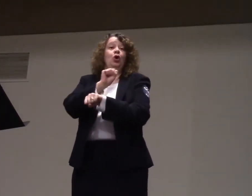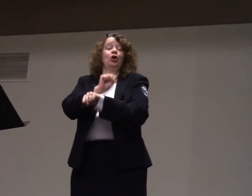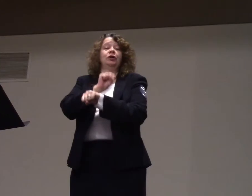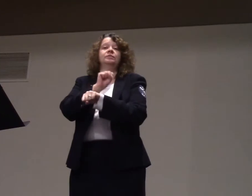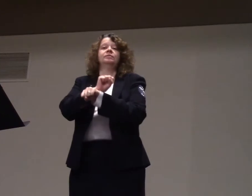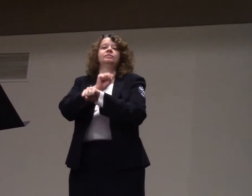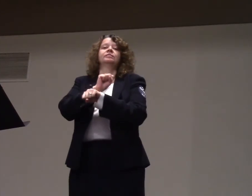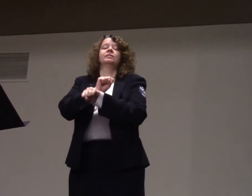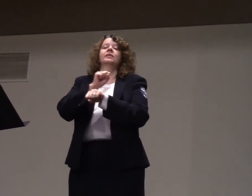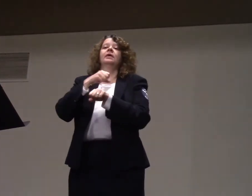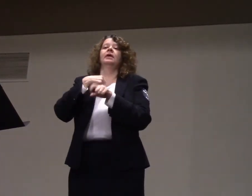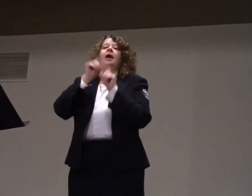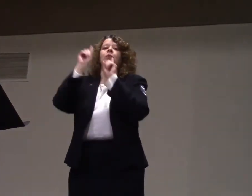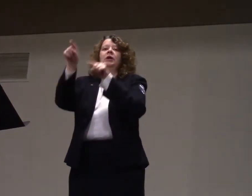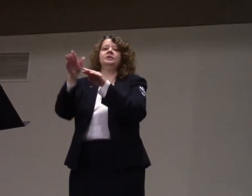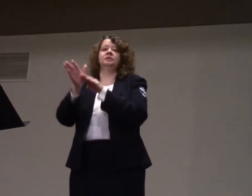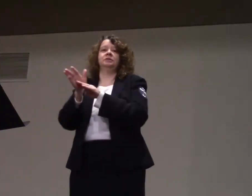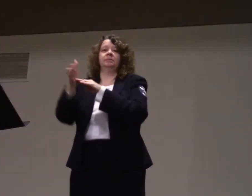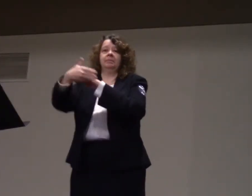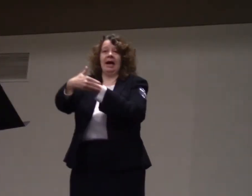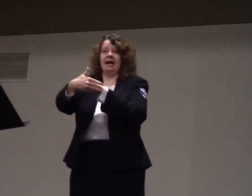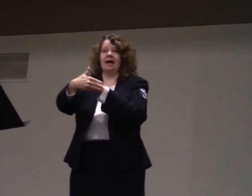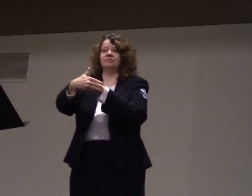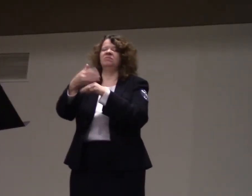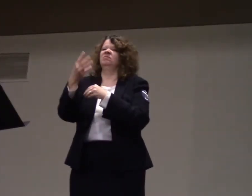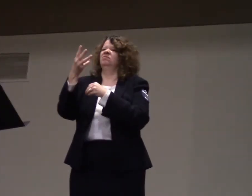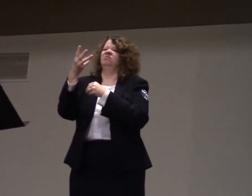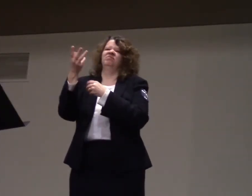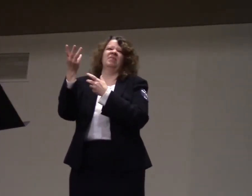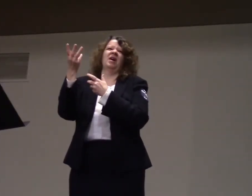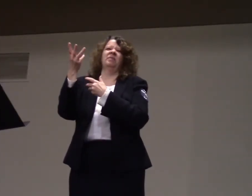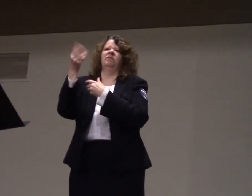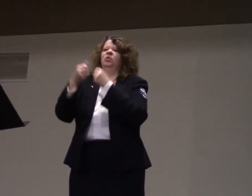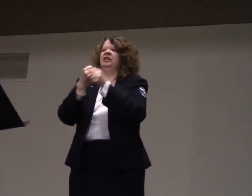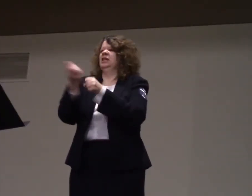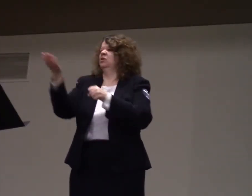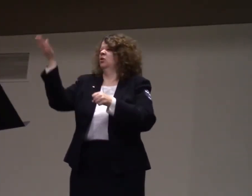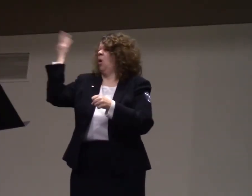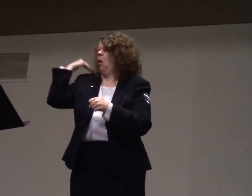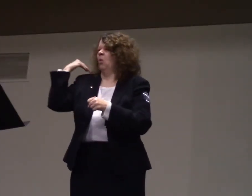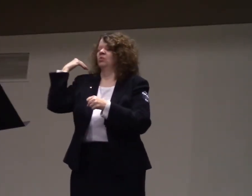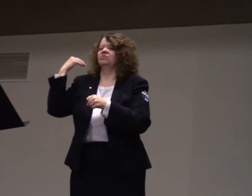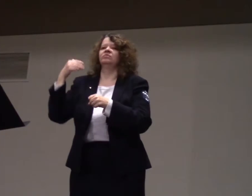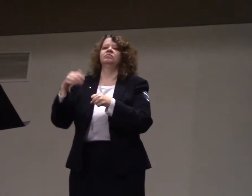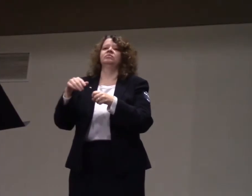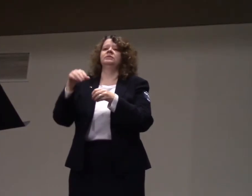My mission worked. I went to Jamaica. It was like six years ago.